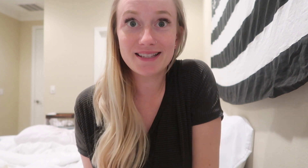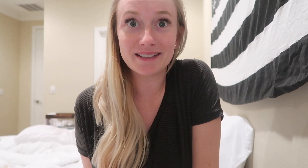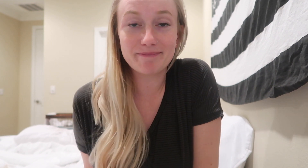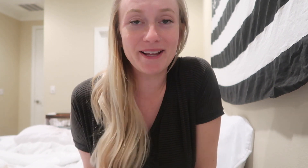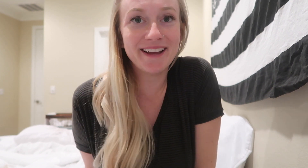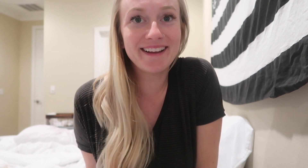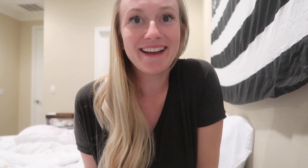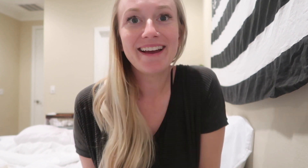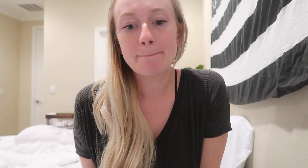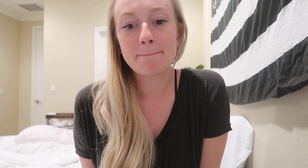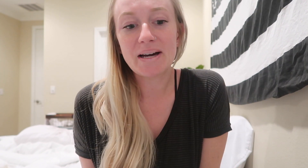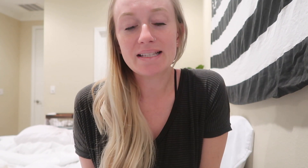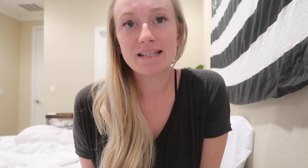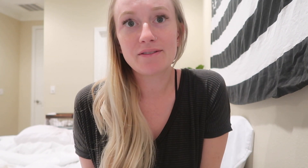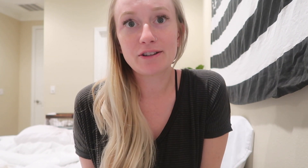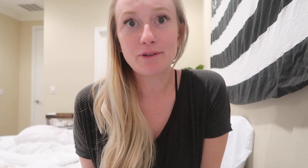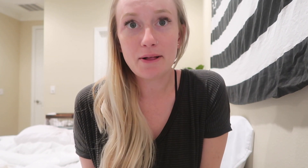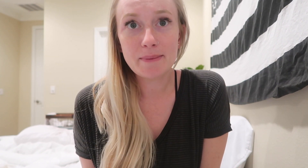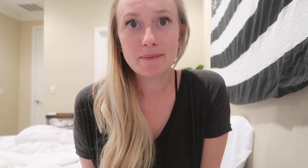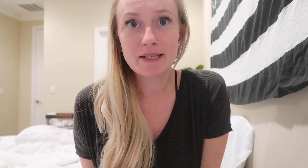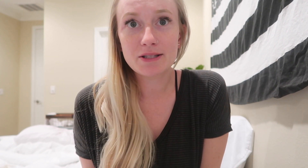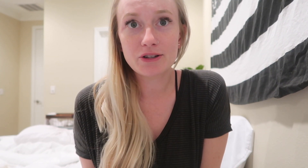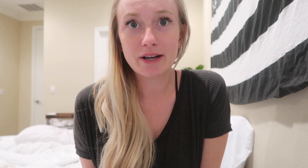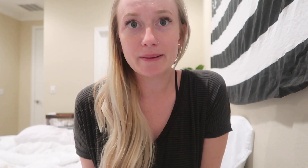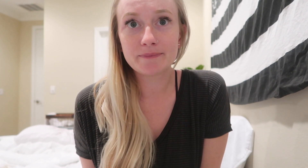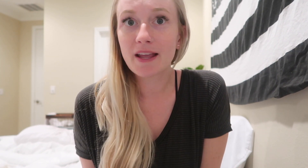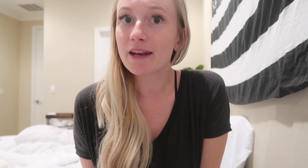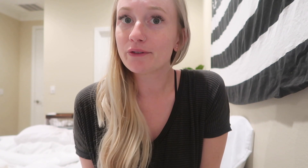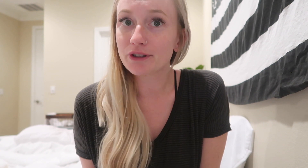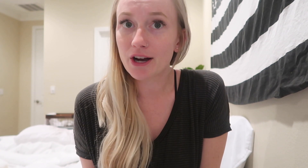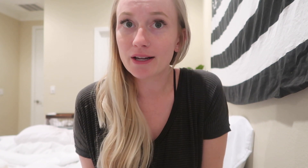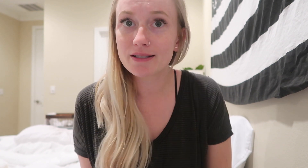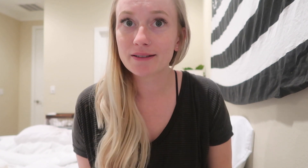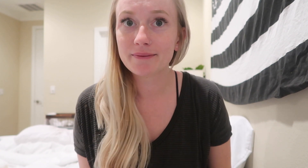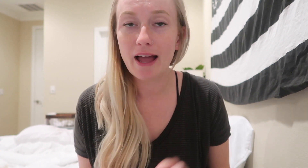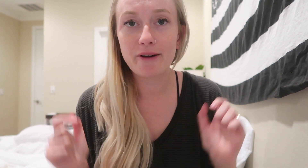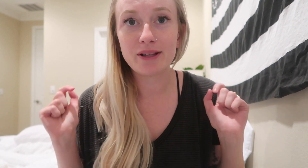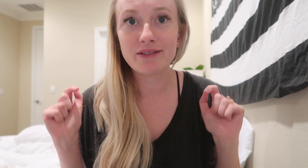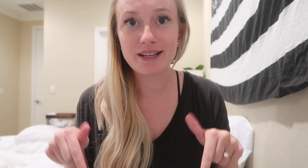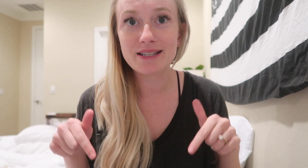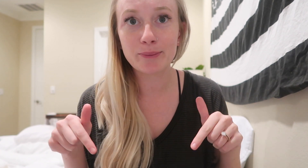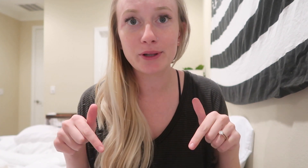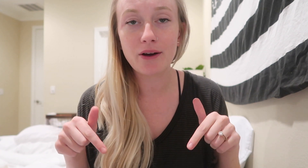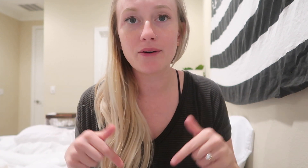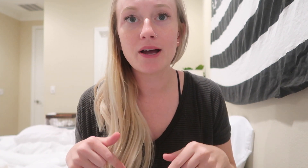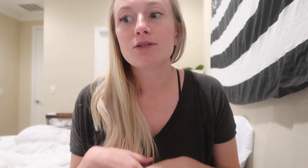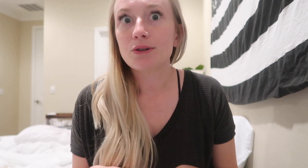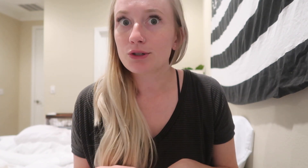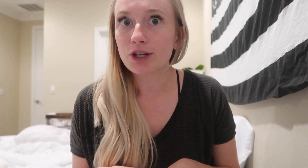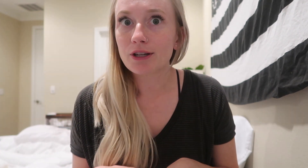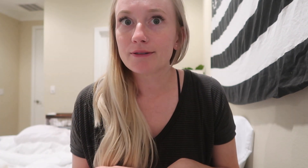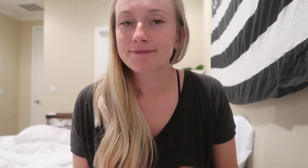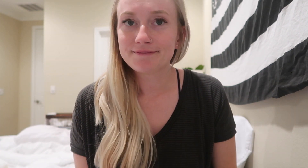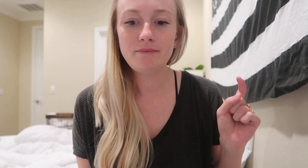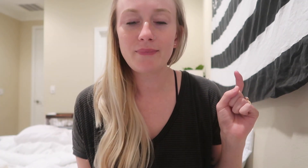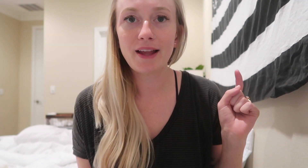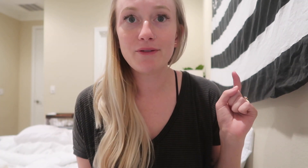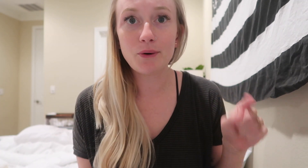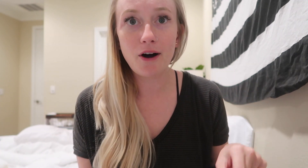consistent. But if you're following me on my Instagram, and if you're not, I will leave a link down below, so you should. If you